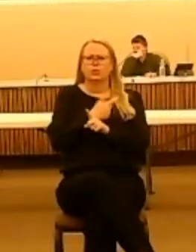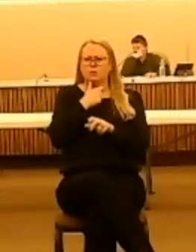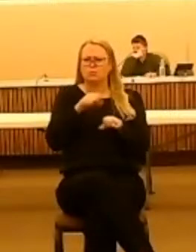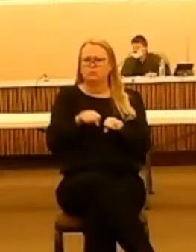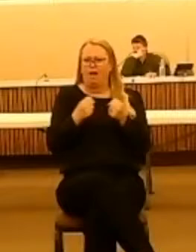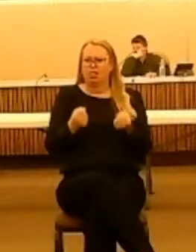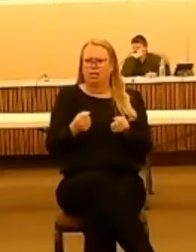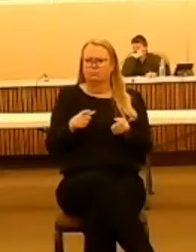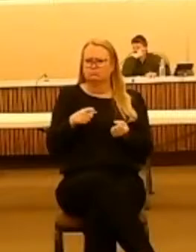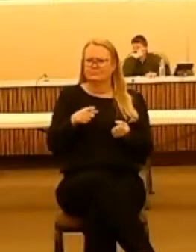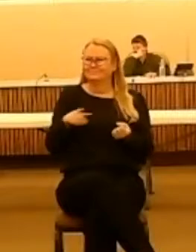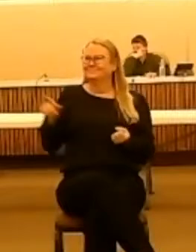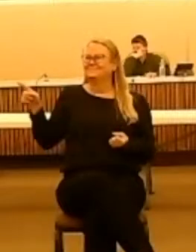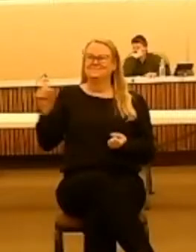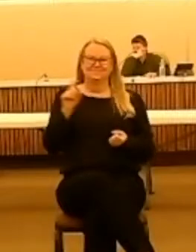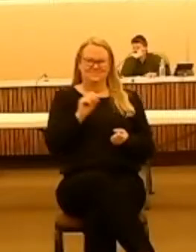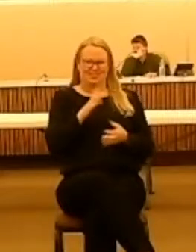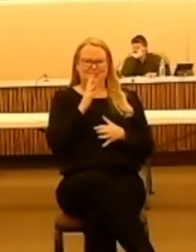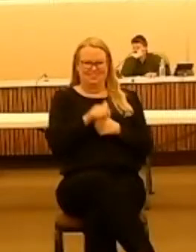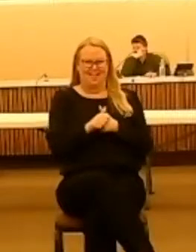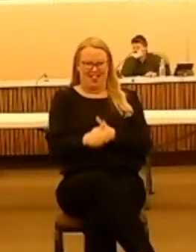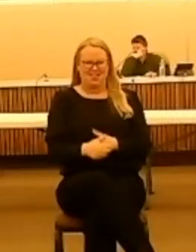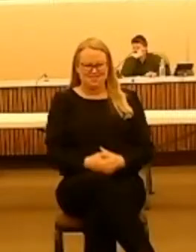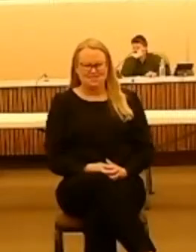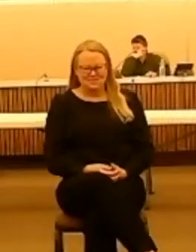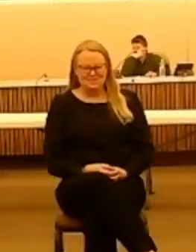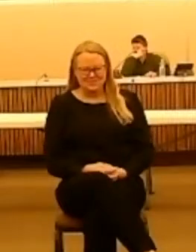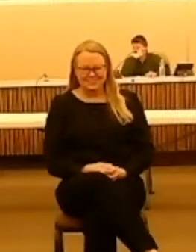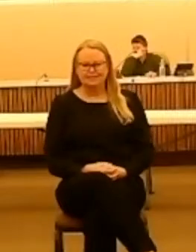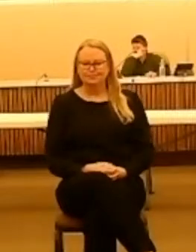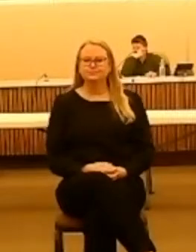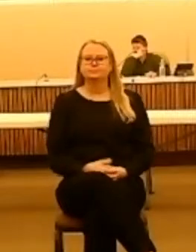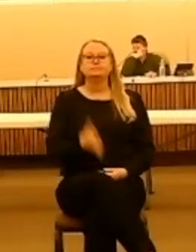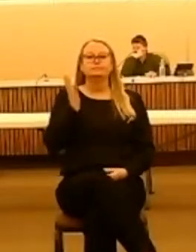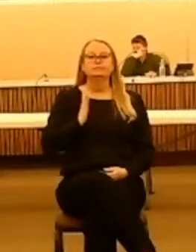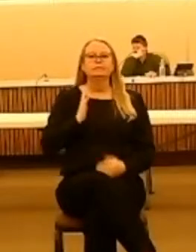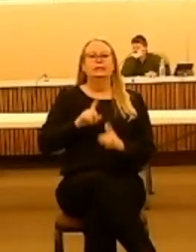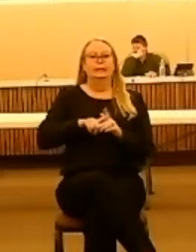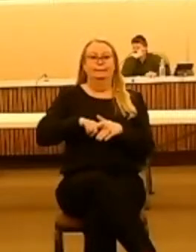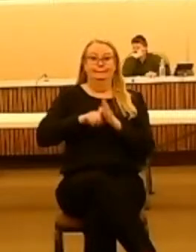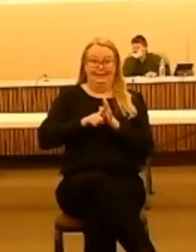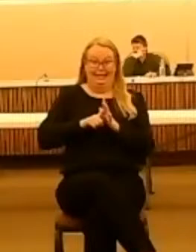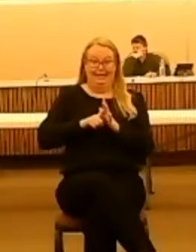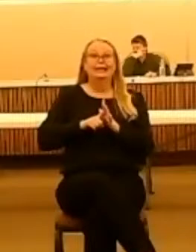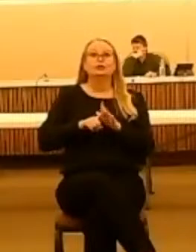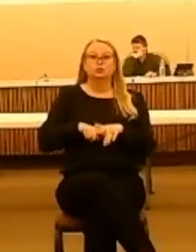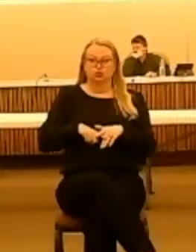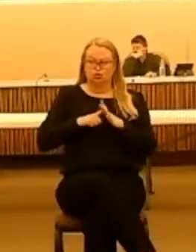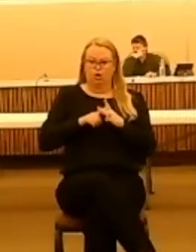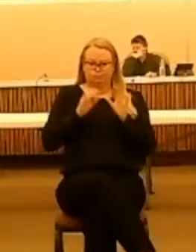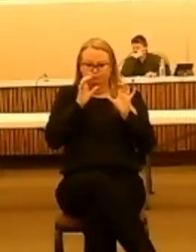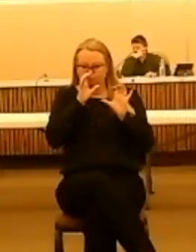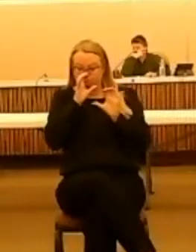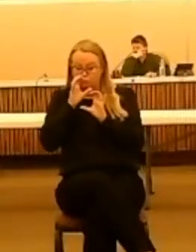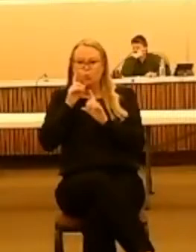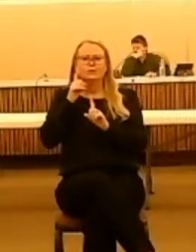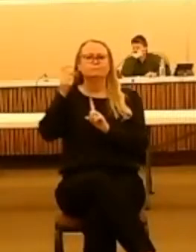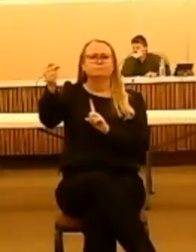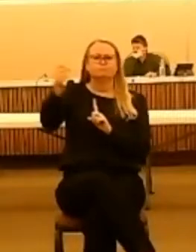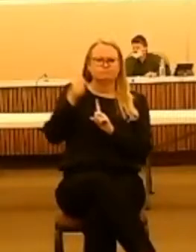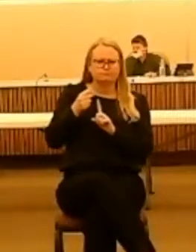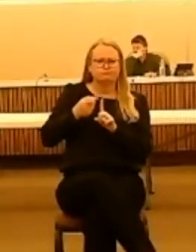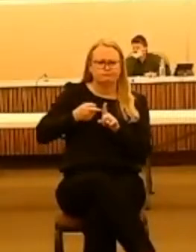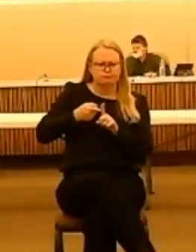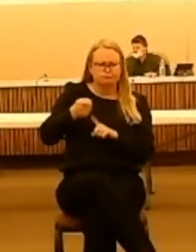Yes, they have. At the very beginning of the project, we did hire a wetland specialist to go out, identify the wetlands. They